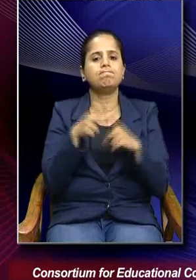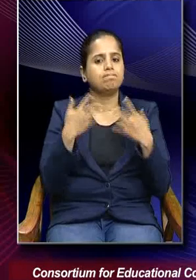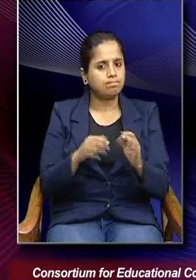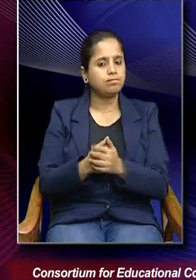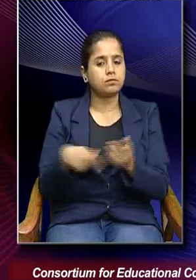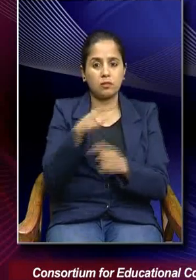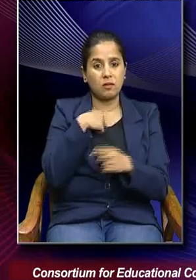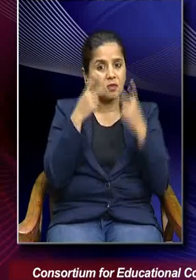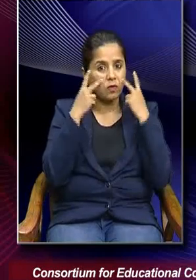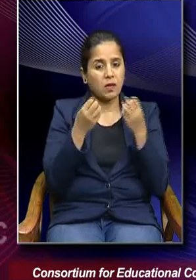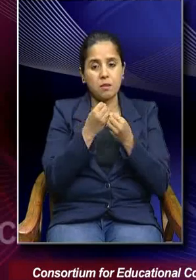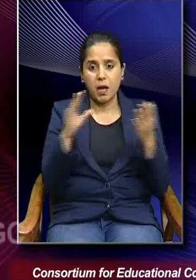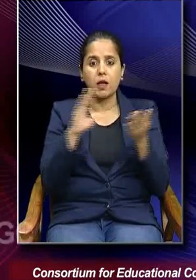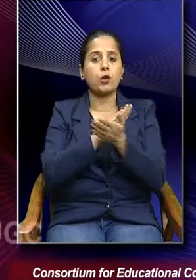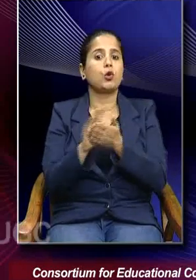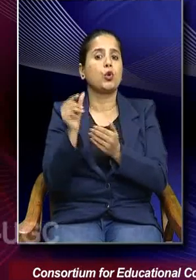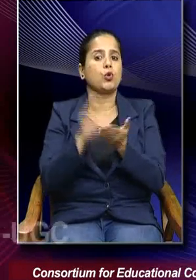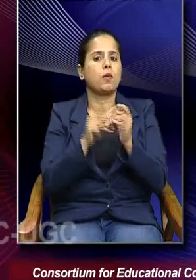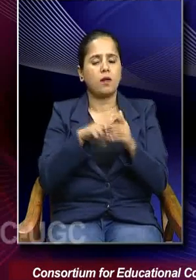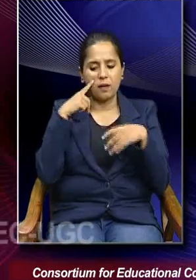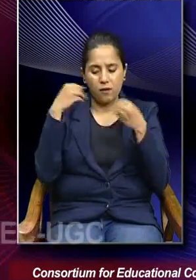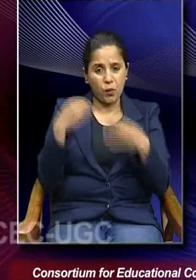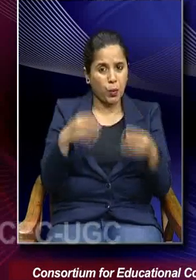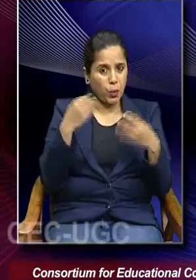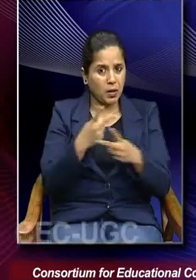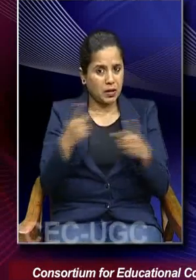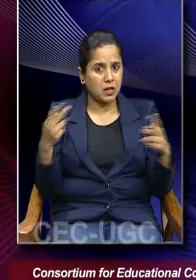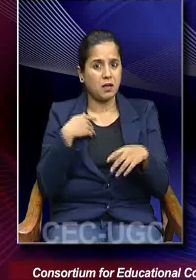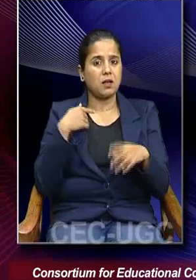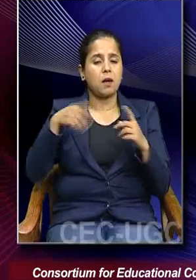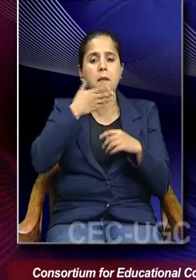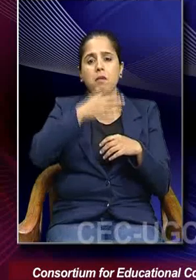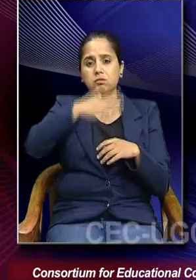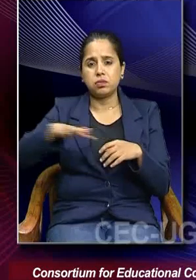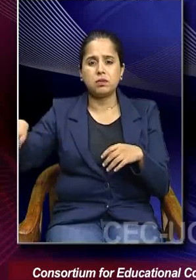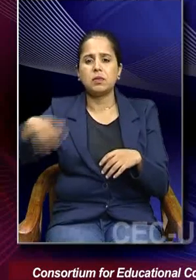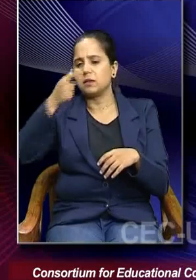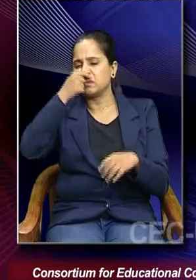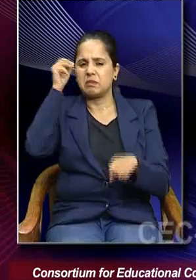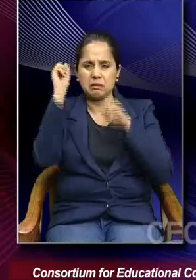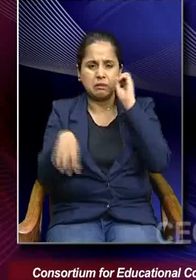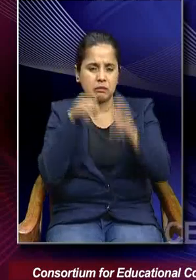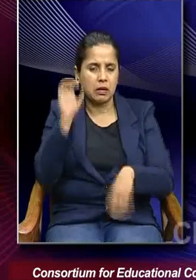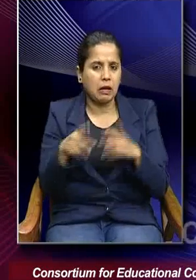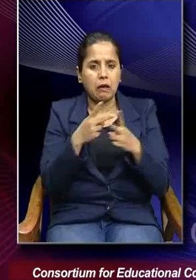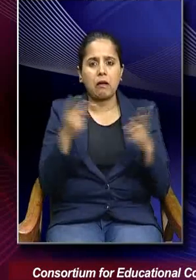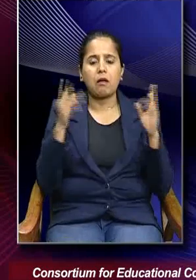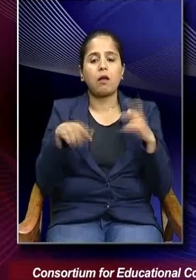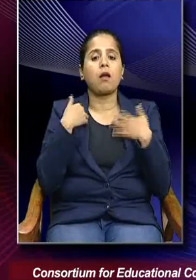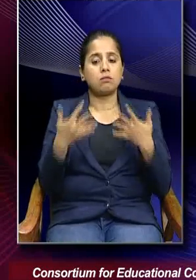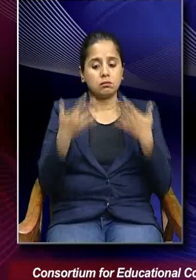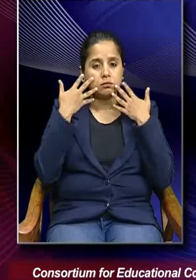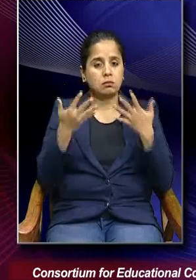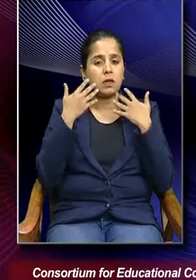a lot of human waste kind of entering into the oceans, into the pure air. So the air that we breathe has